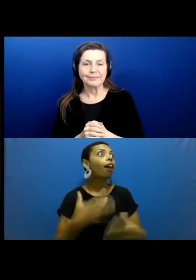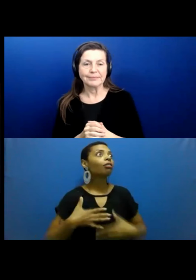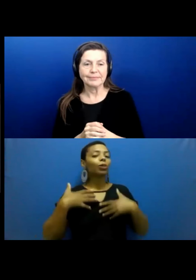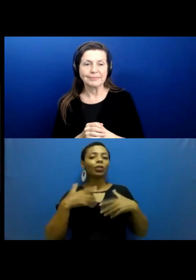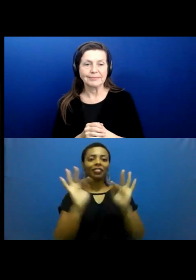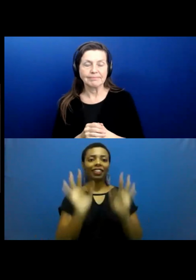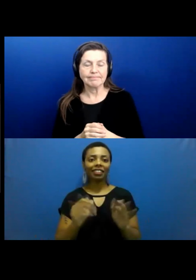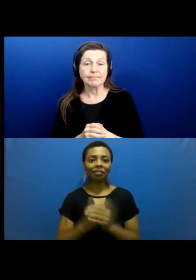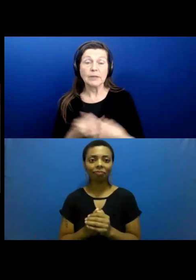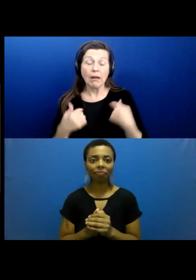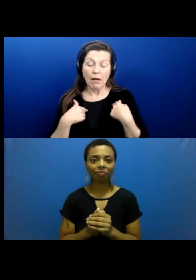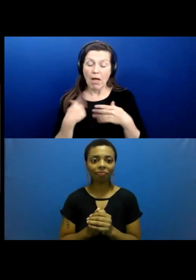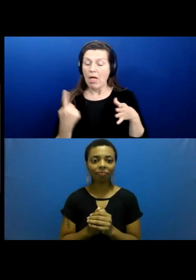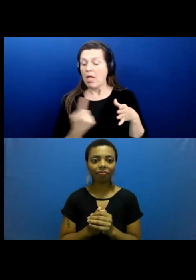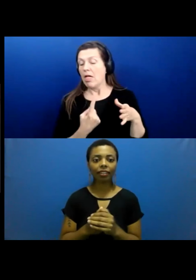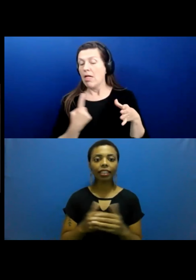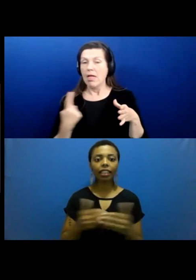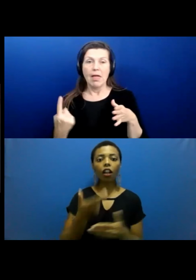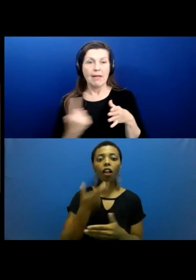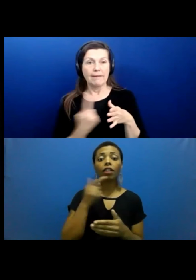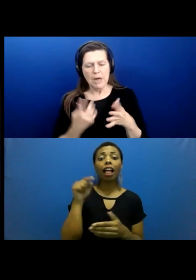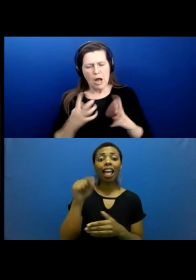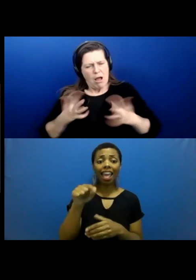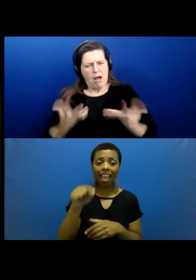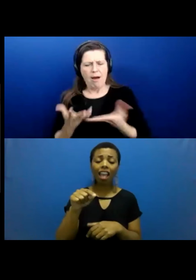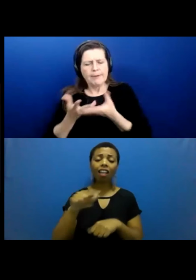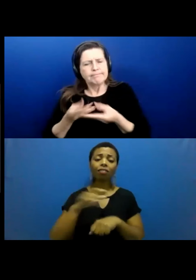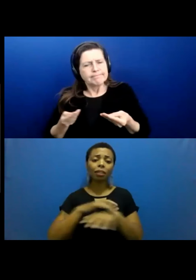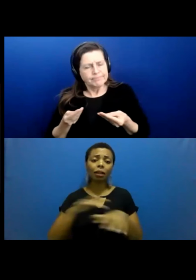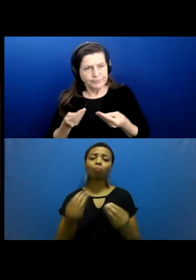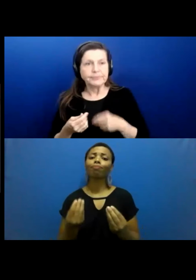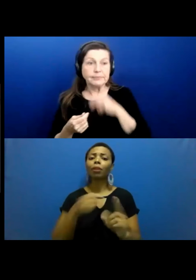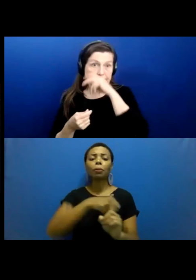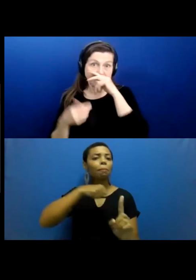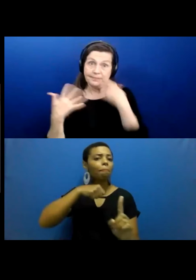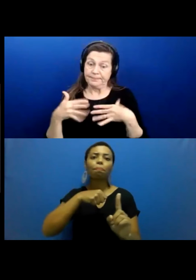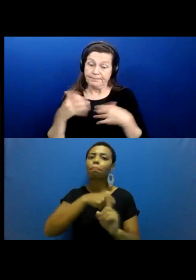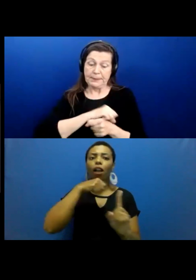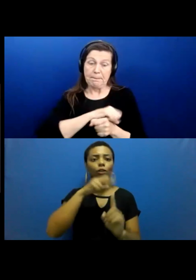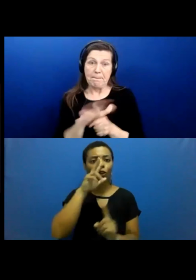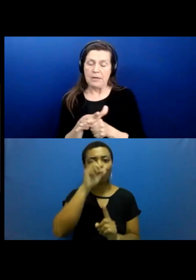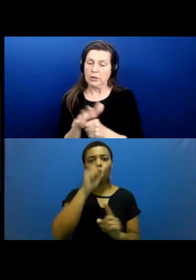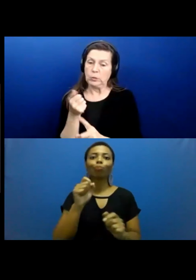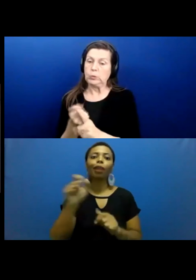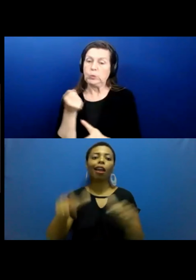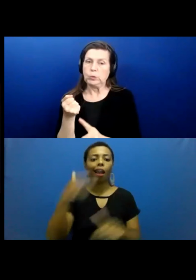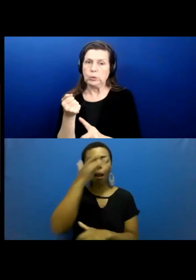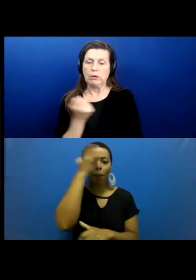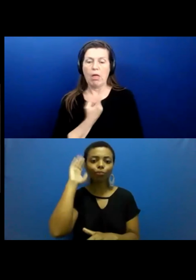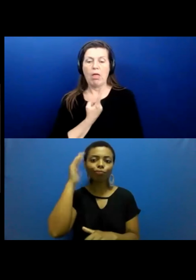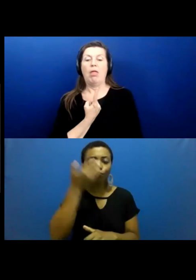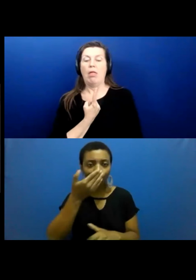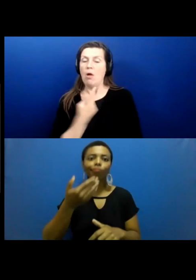Tackling loneliness. The pandemic has had a severe impact on disabled and deafblind people. Loneliness